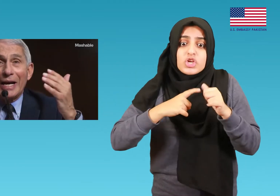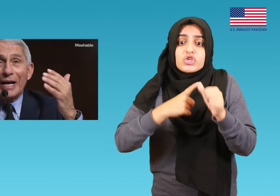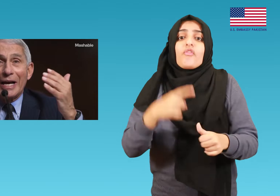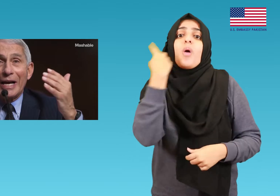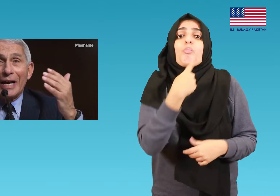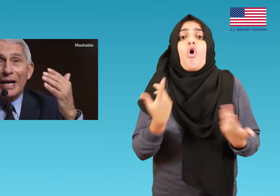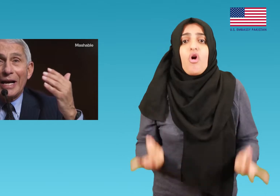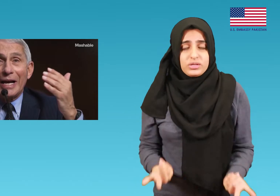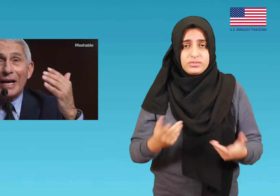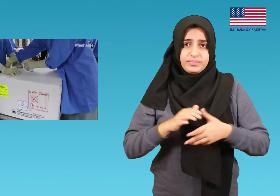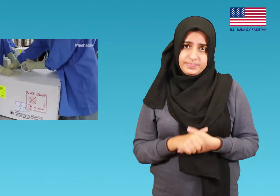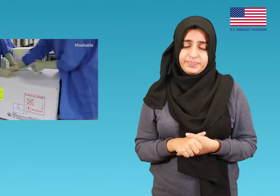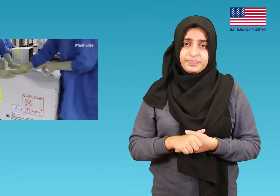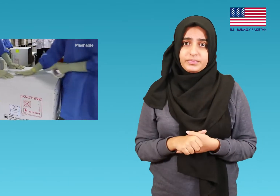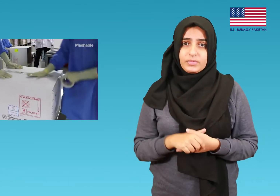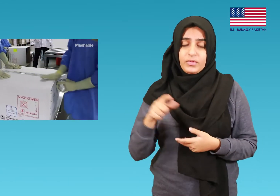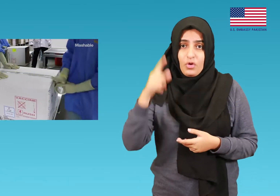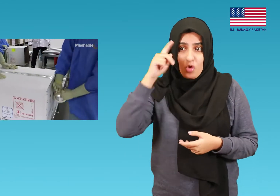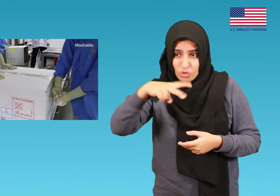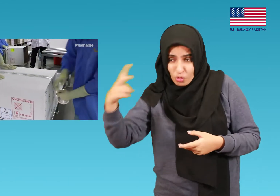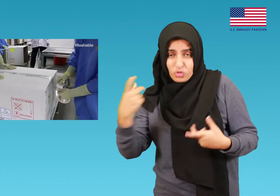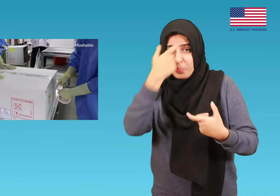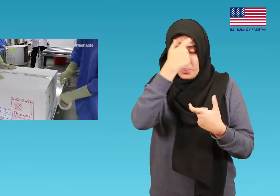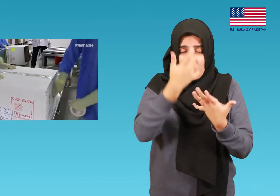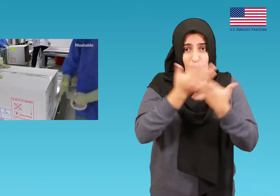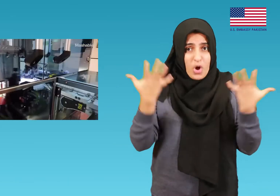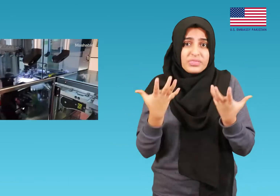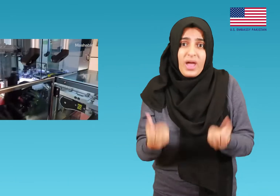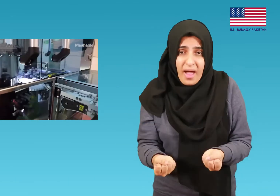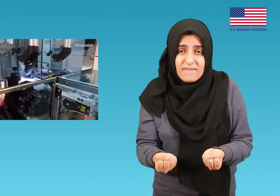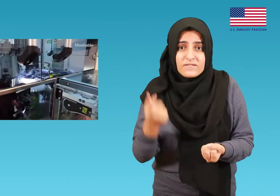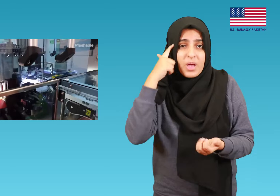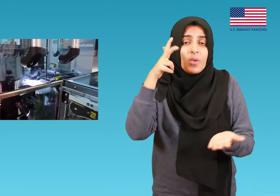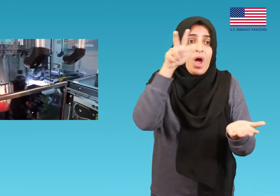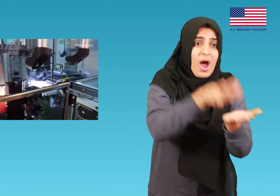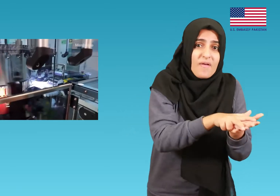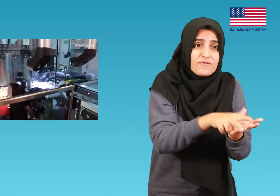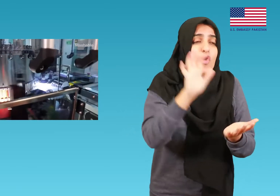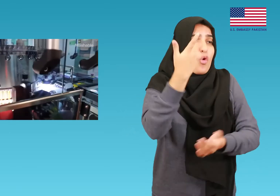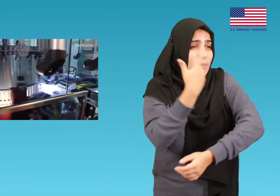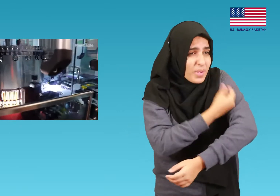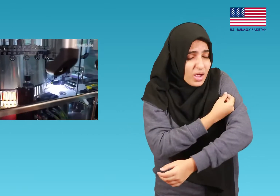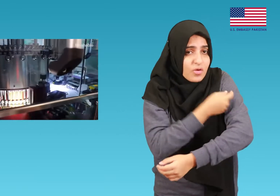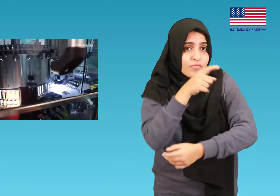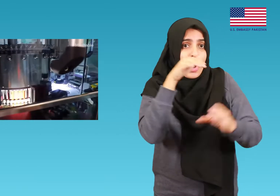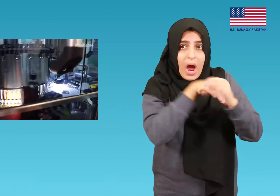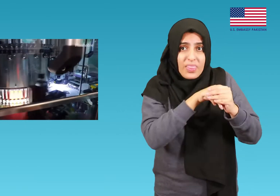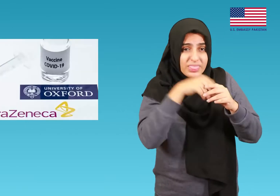There are other hurdles too. The approval process for any drug has a strict set of steps, and